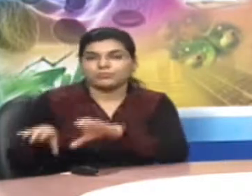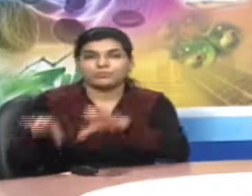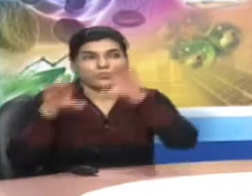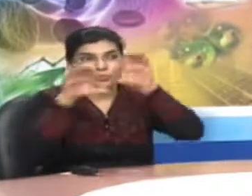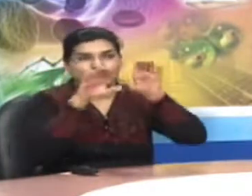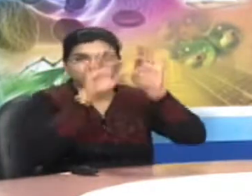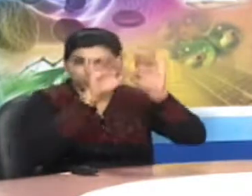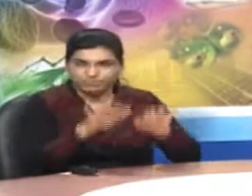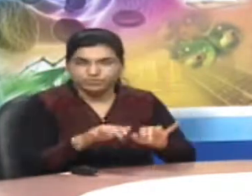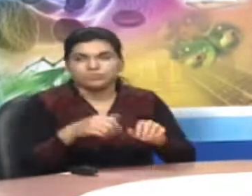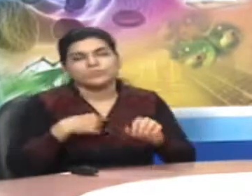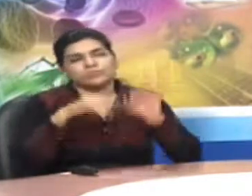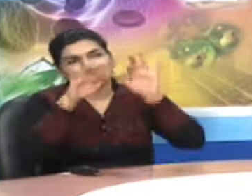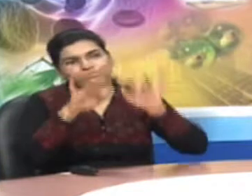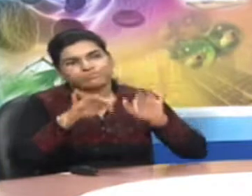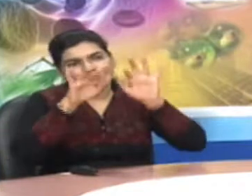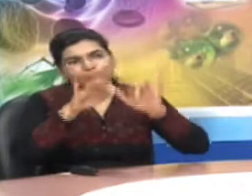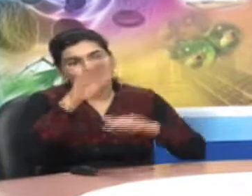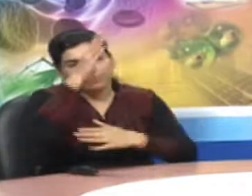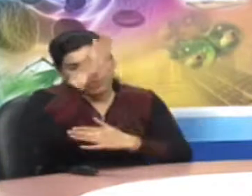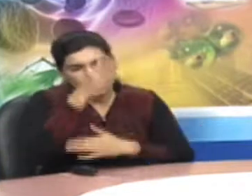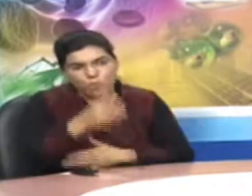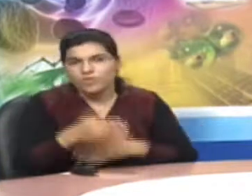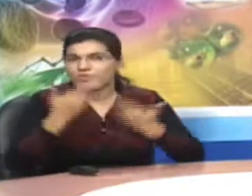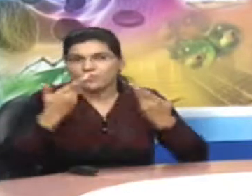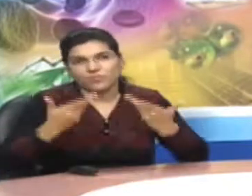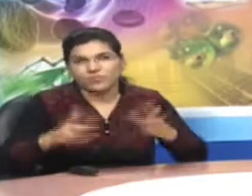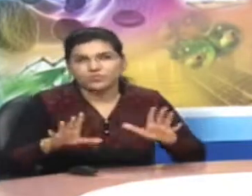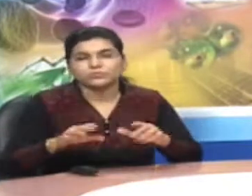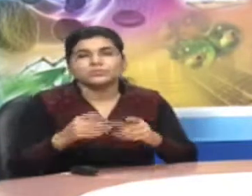using the replace font feature.